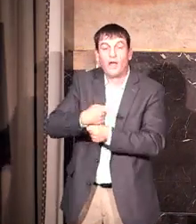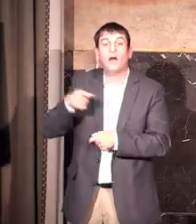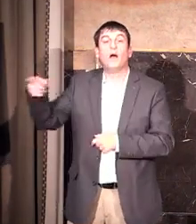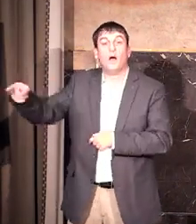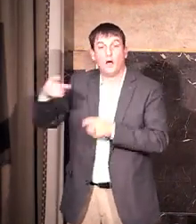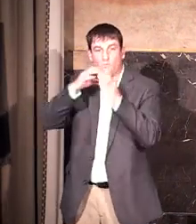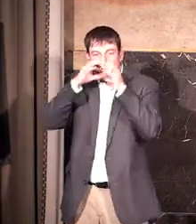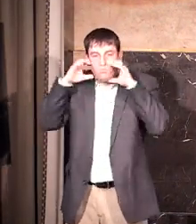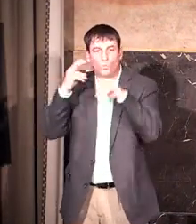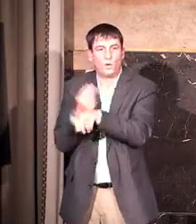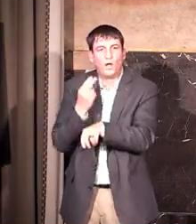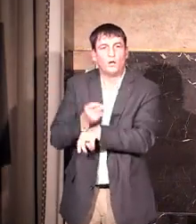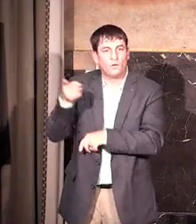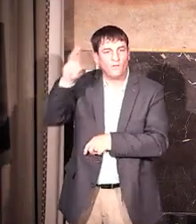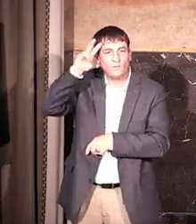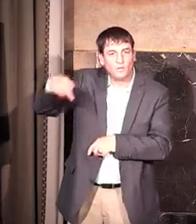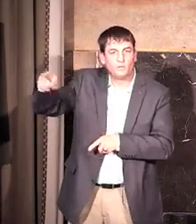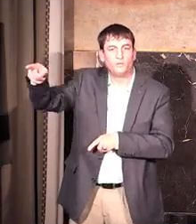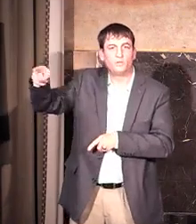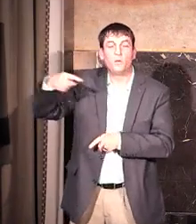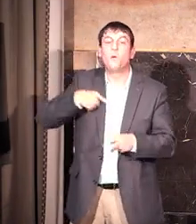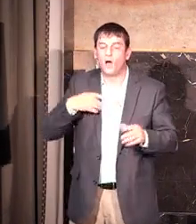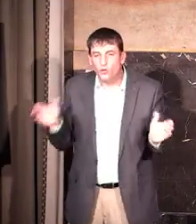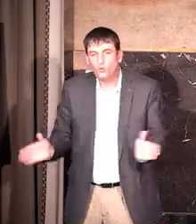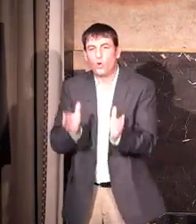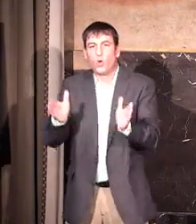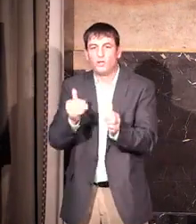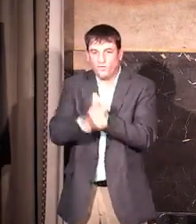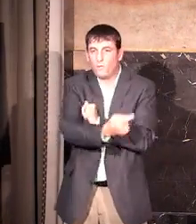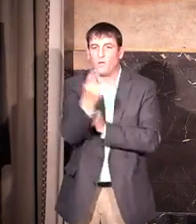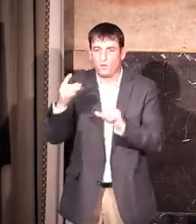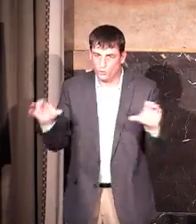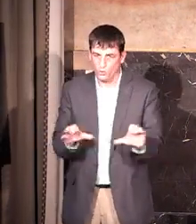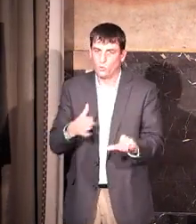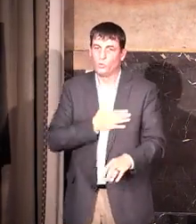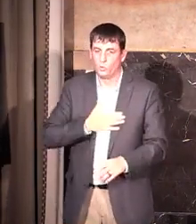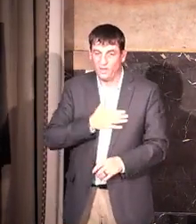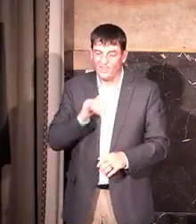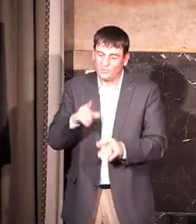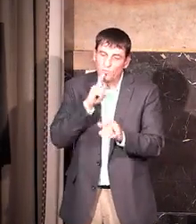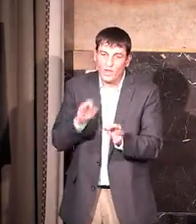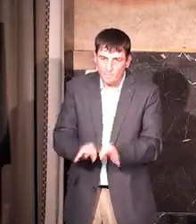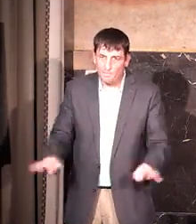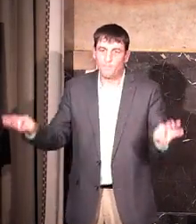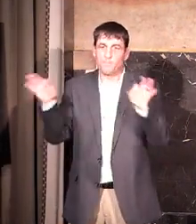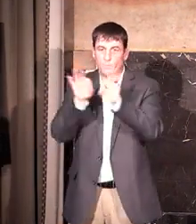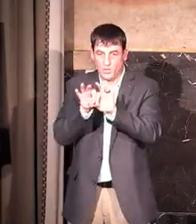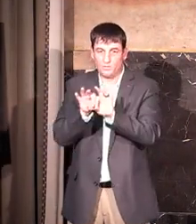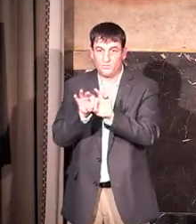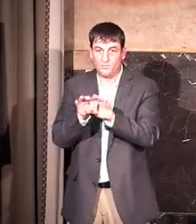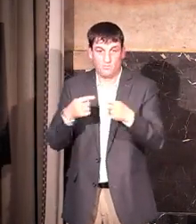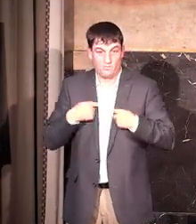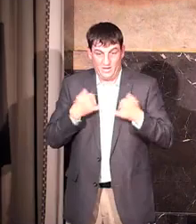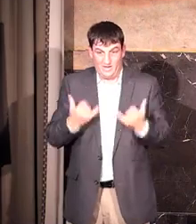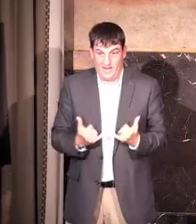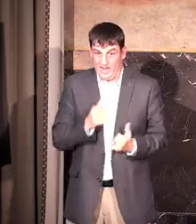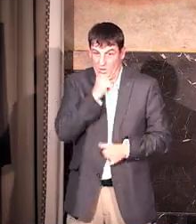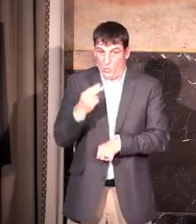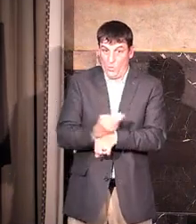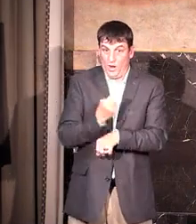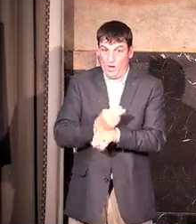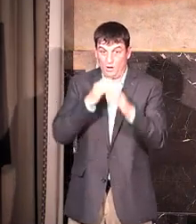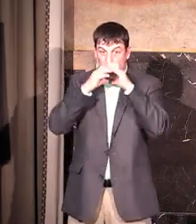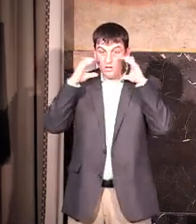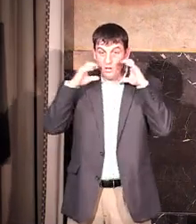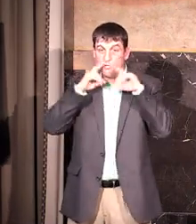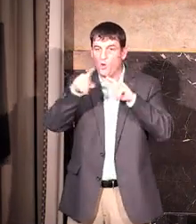would just encourage people to do that. It really is important. If you, I don't have one on at my press